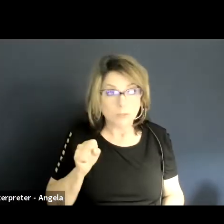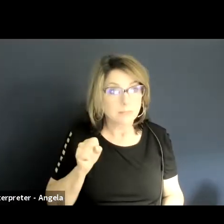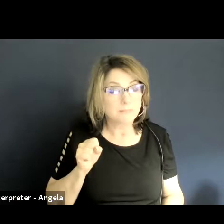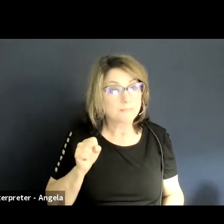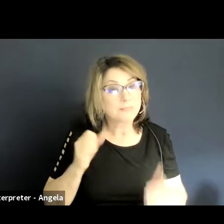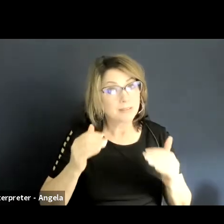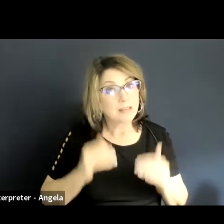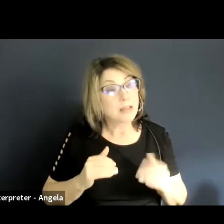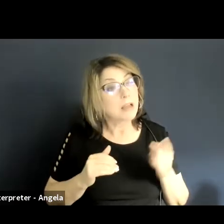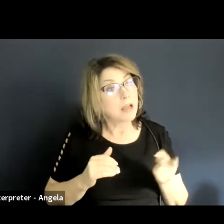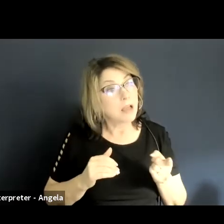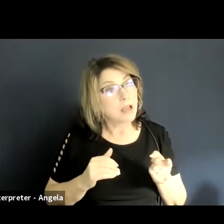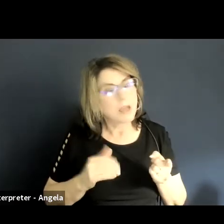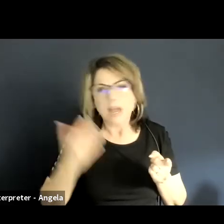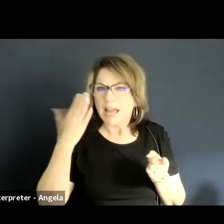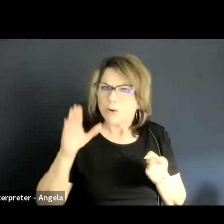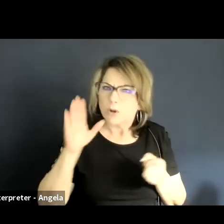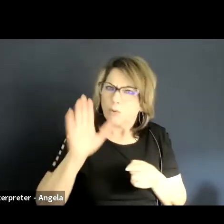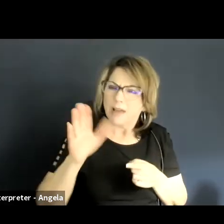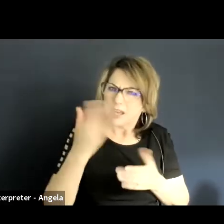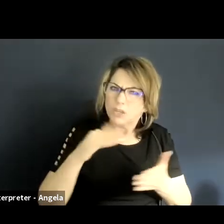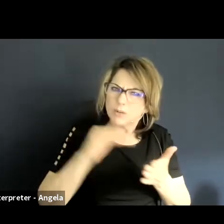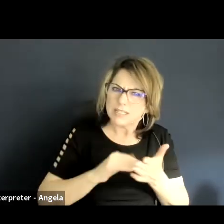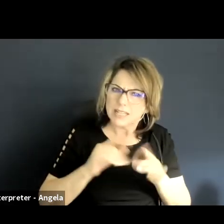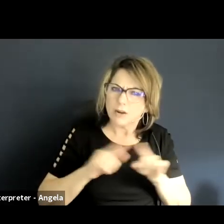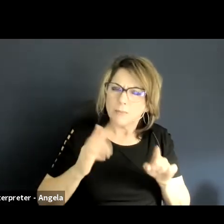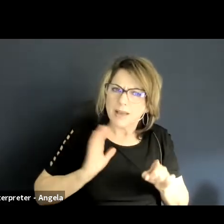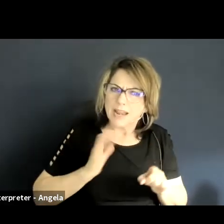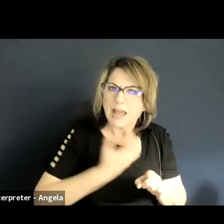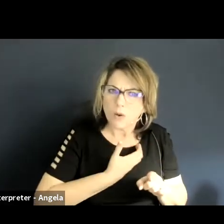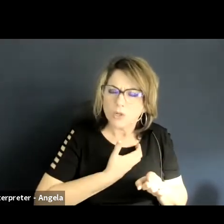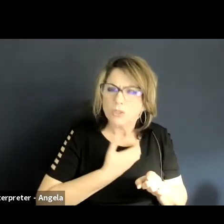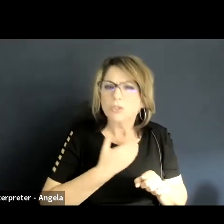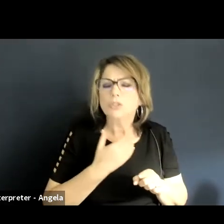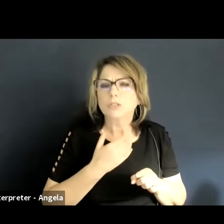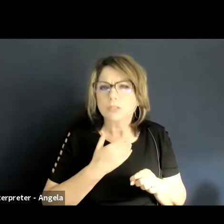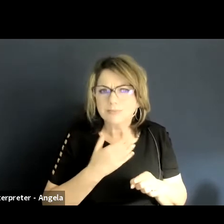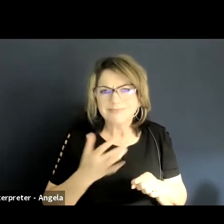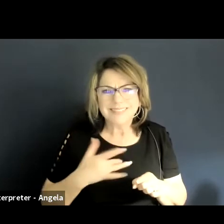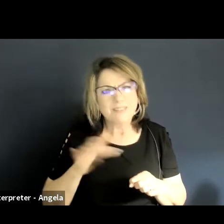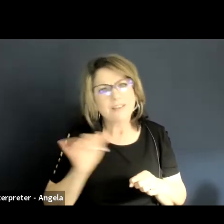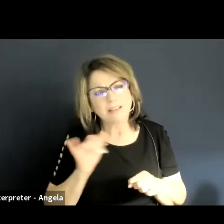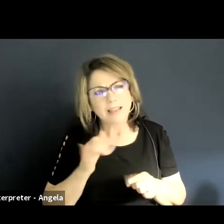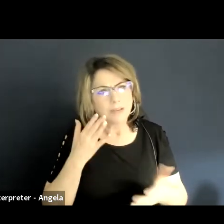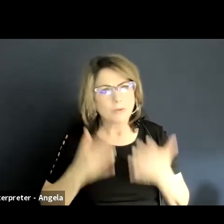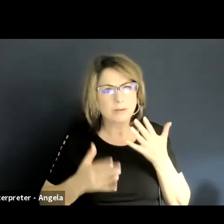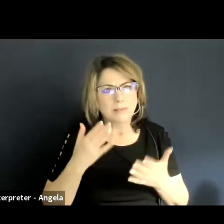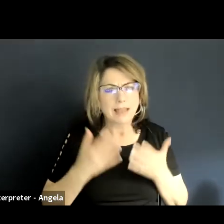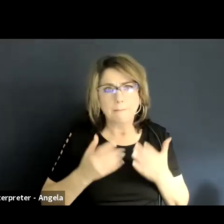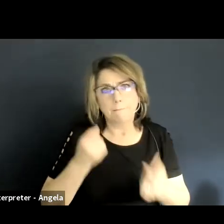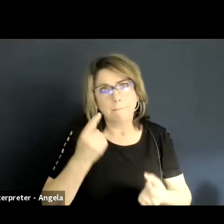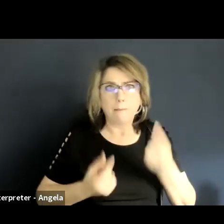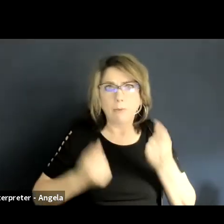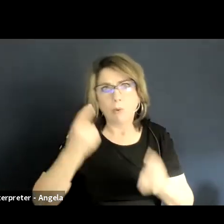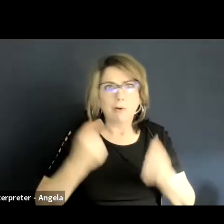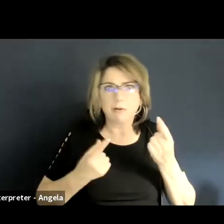All right. I don't know about your center, but in our center, sometimes it felt like we were in a popcorn popper, and